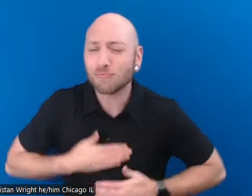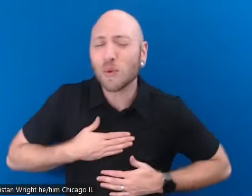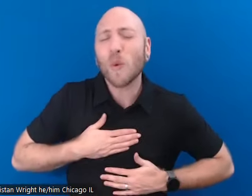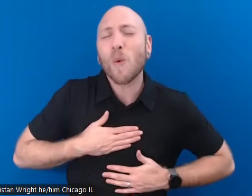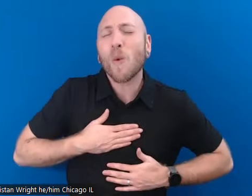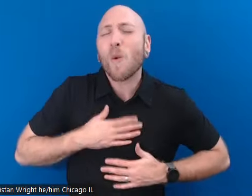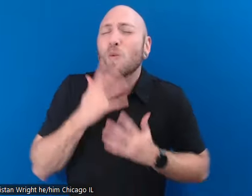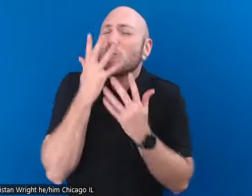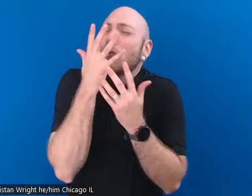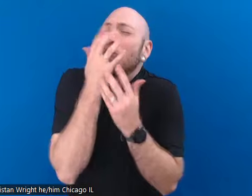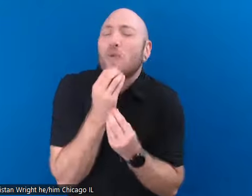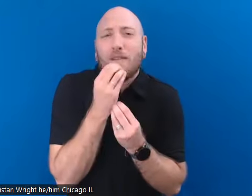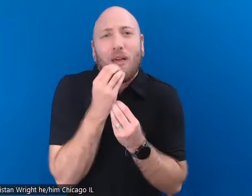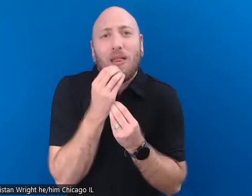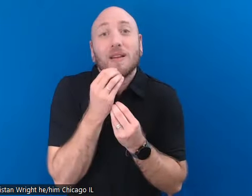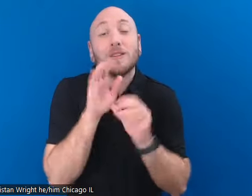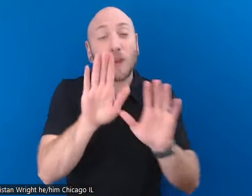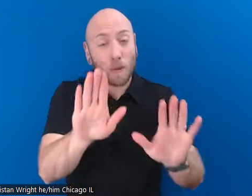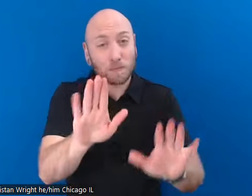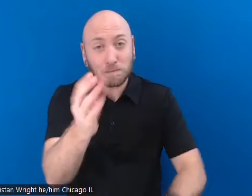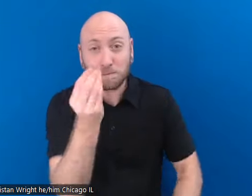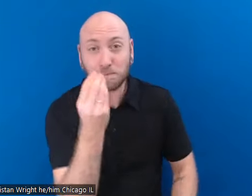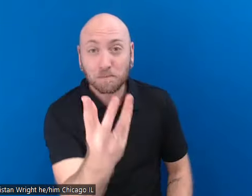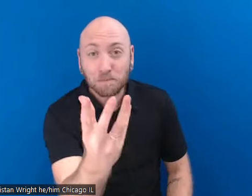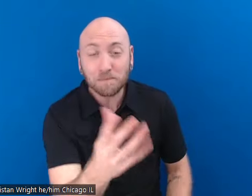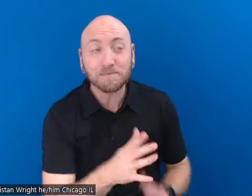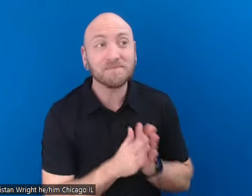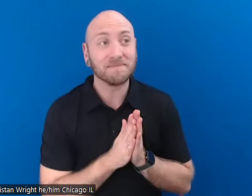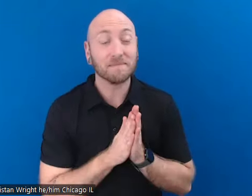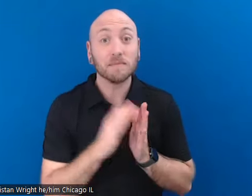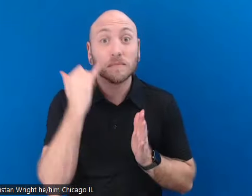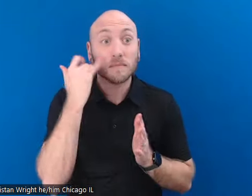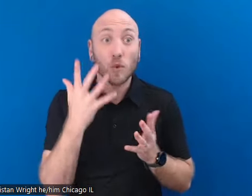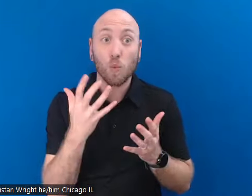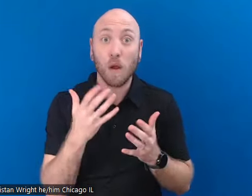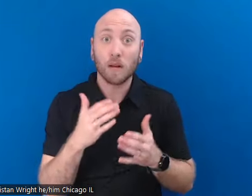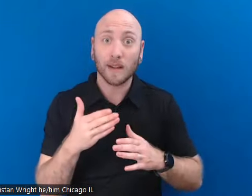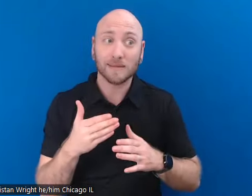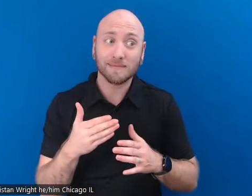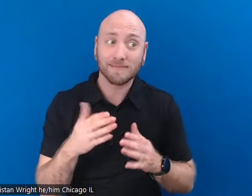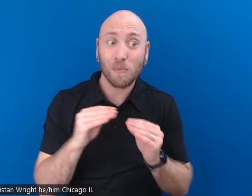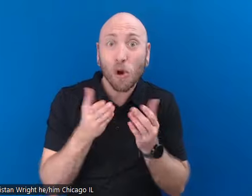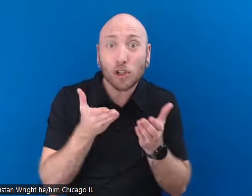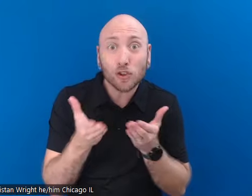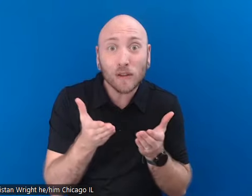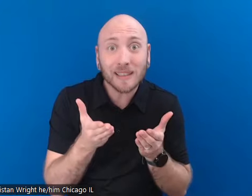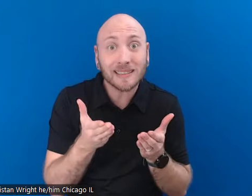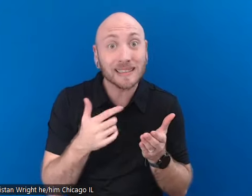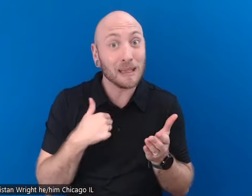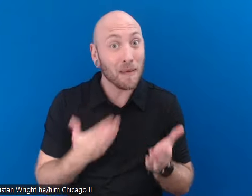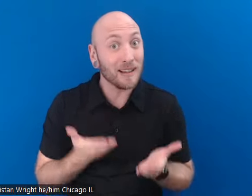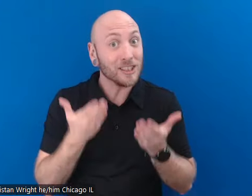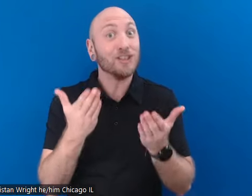looking to kind of like, take their service to the next level, I highly, highly recommend getting involved in